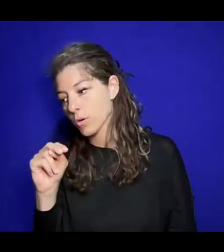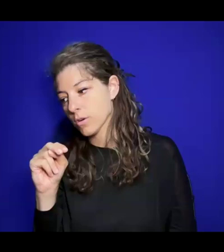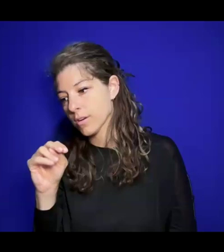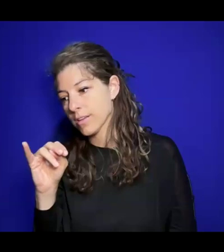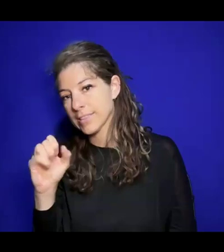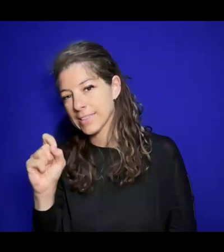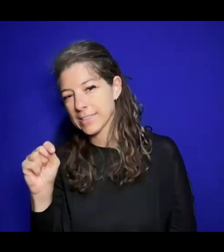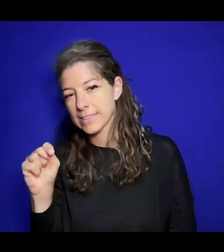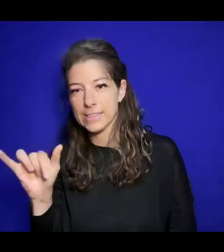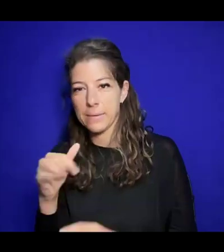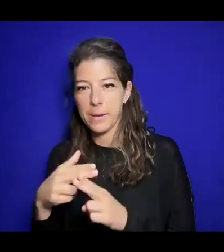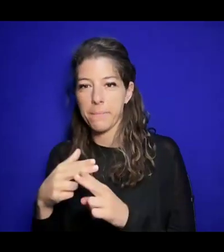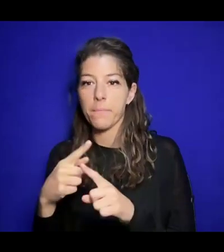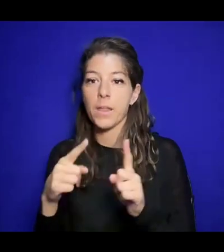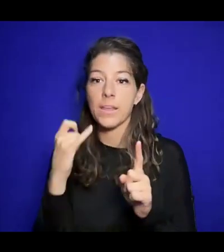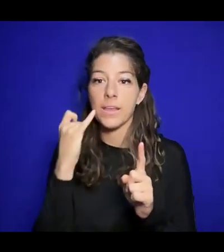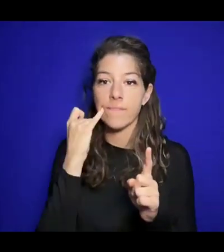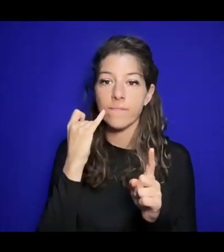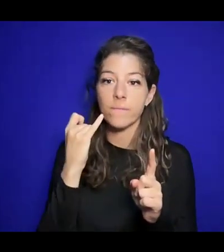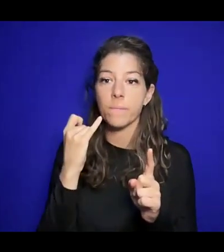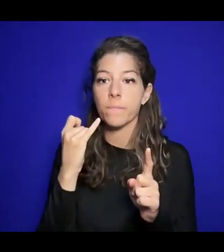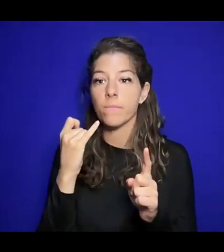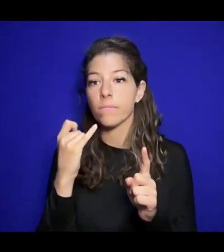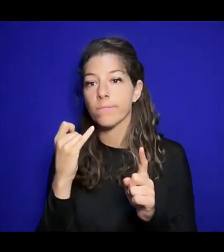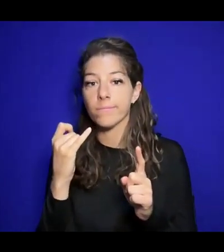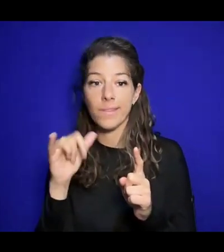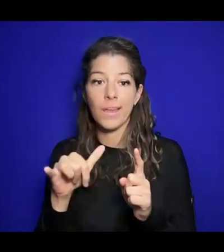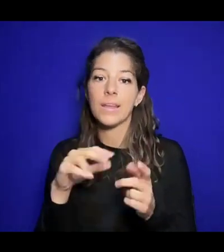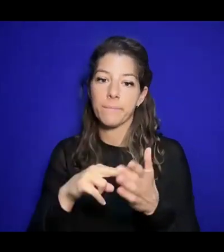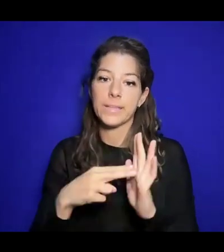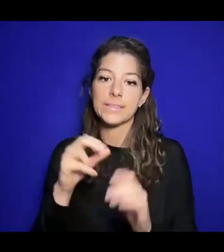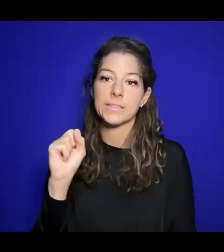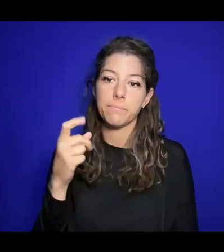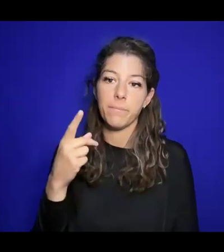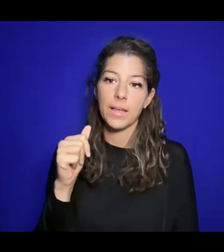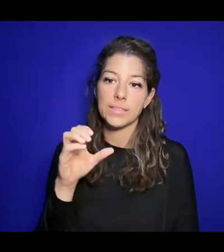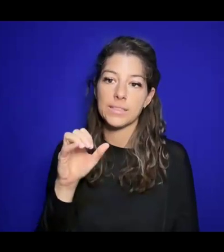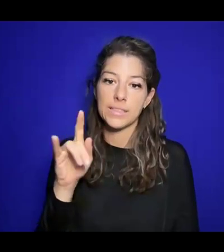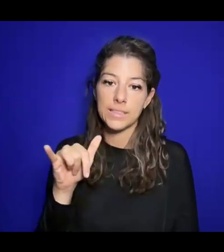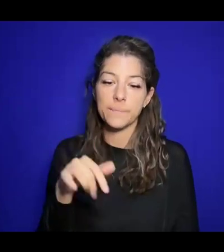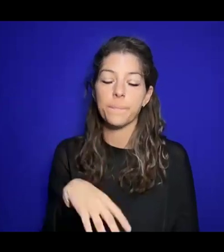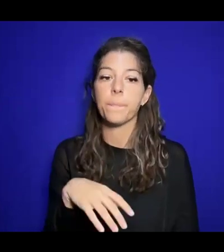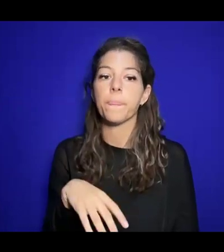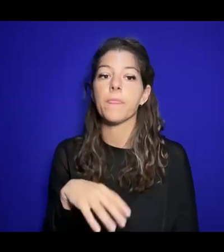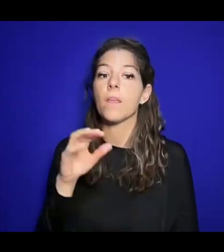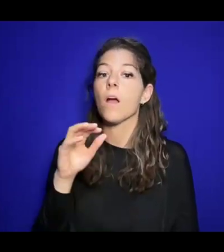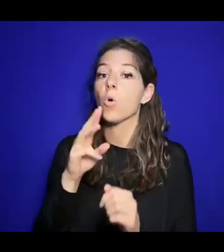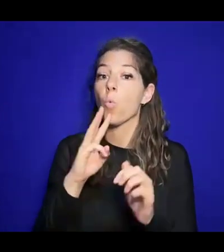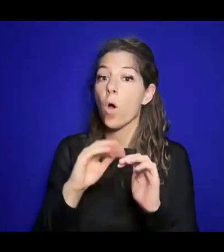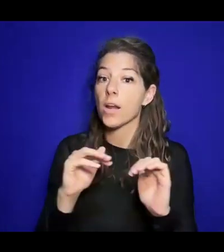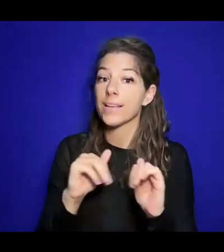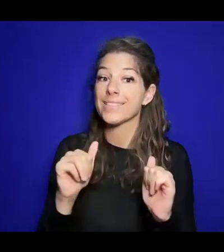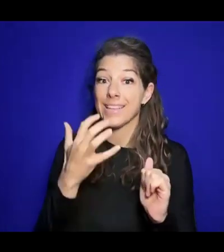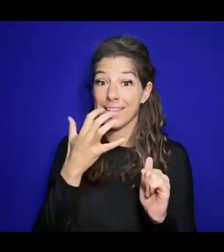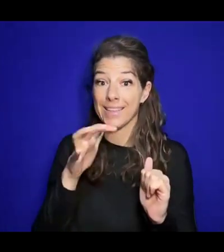spasticity. But if you hear somebody talking about clonus, that means spasticity. So, aquatics in a